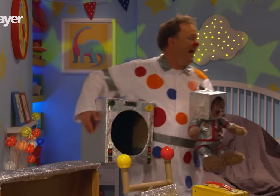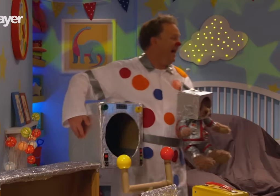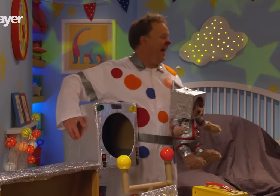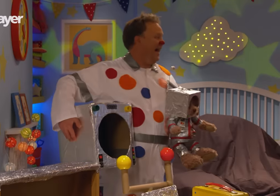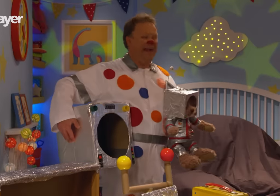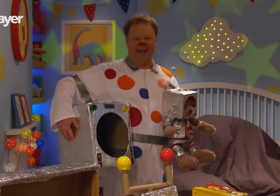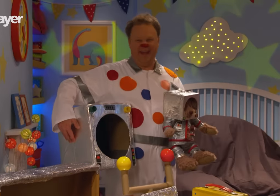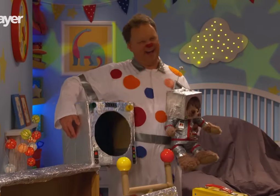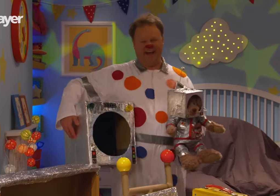Goodbye.